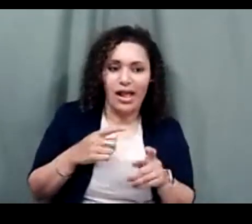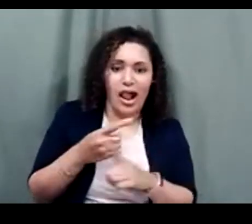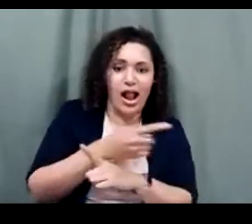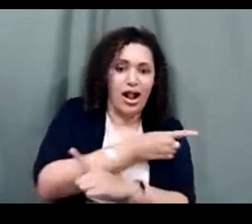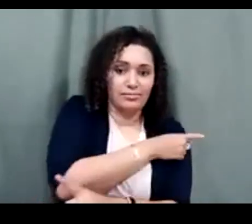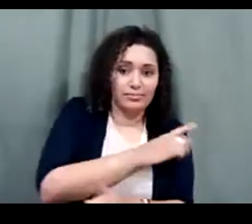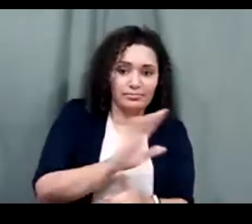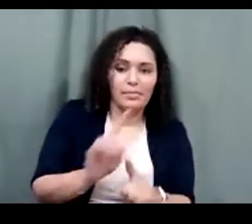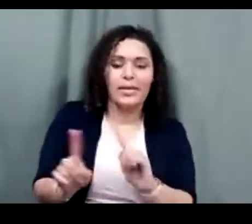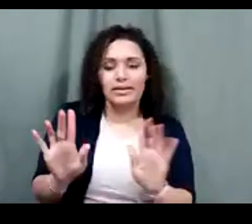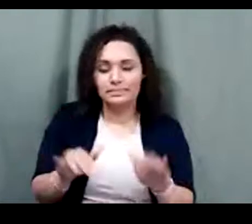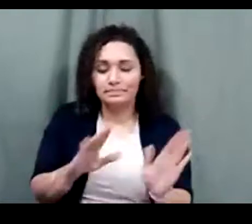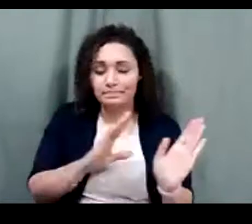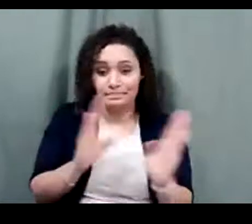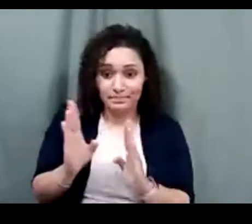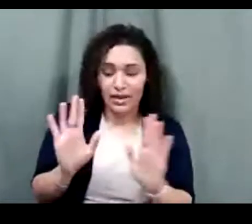the